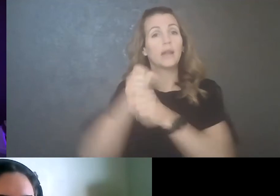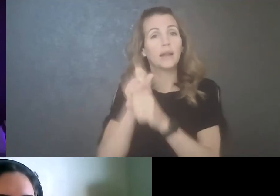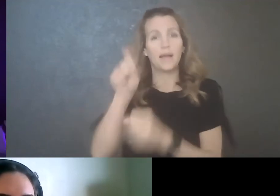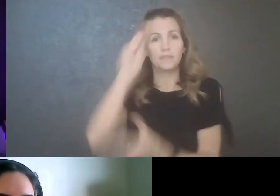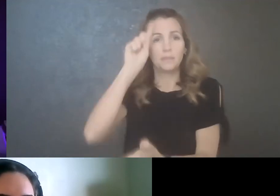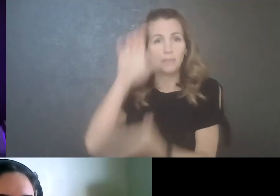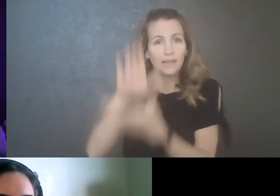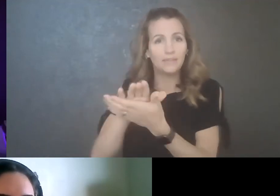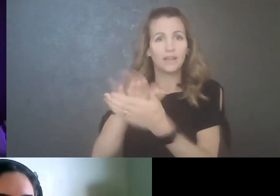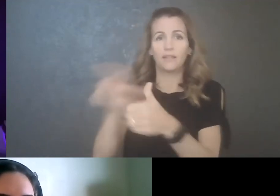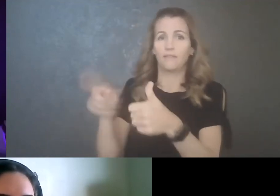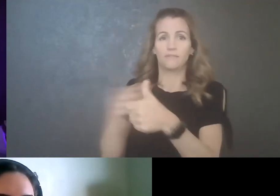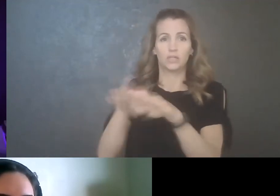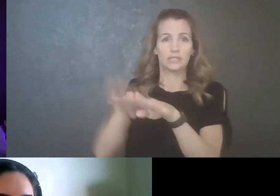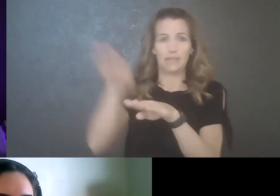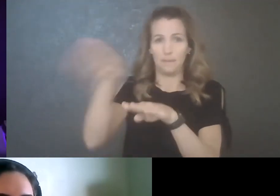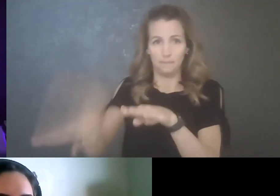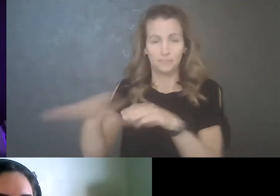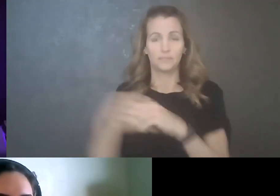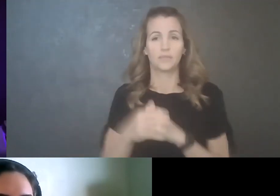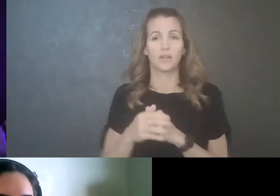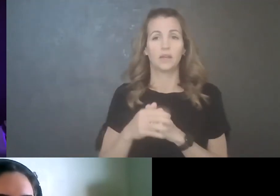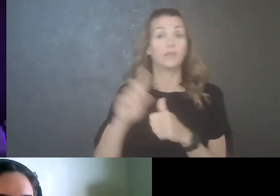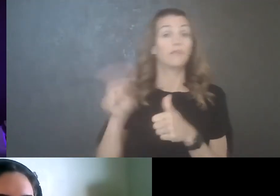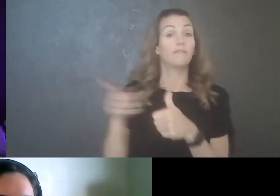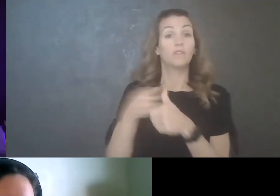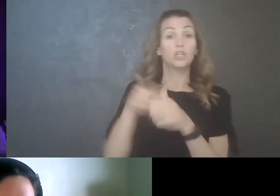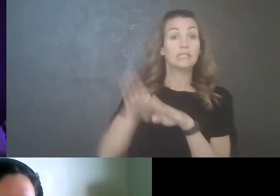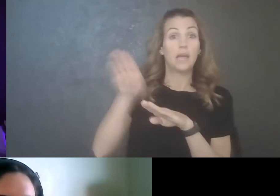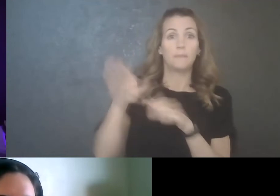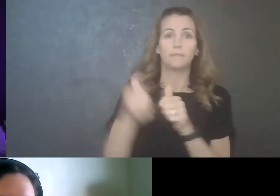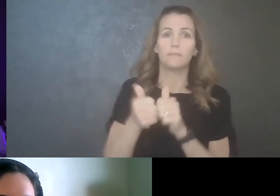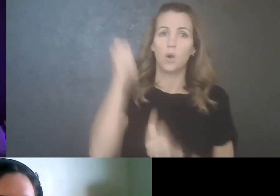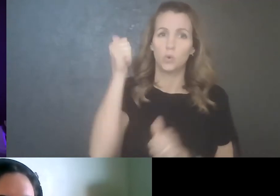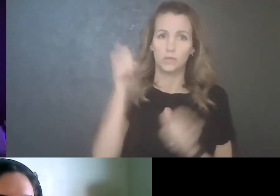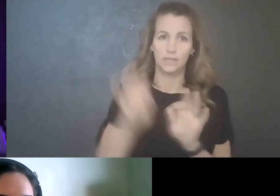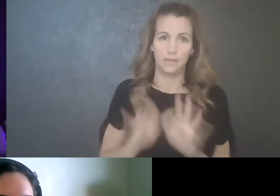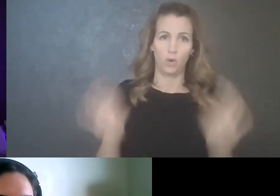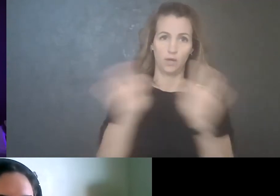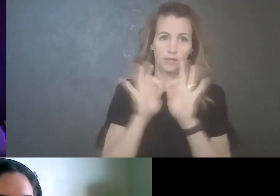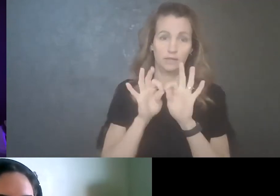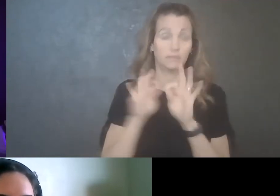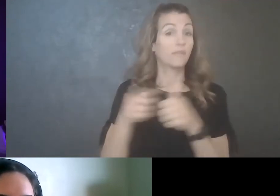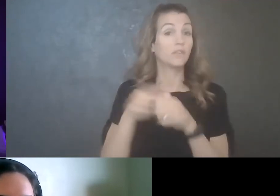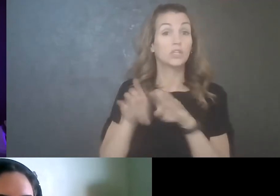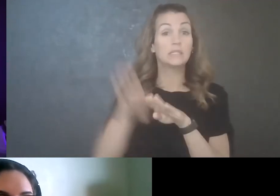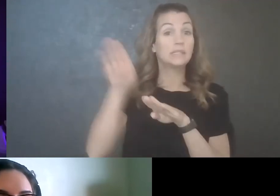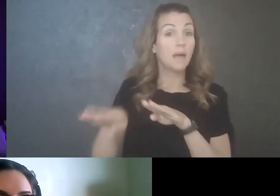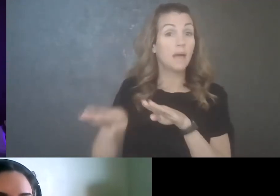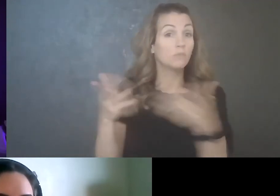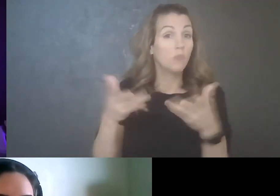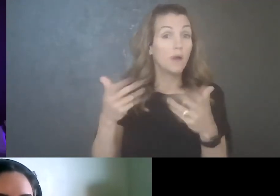step. Now, the first step is always the most important. Now, the first step could be building that relationship.